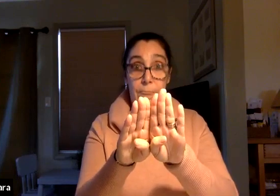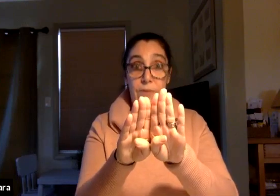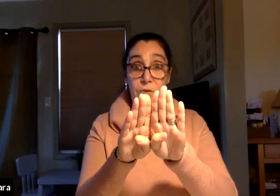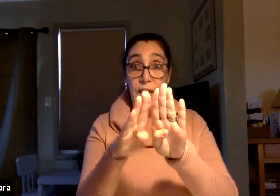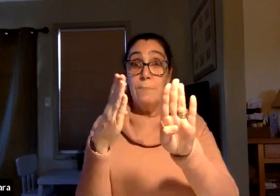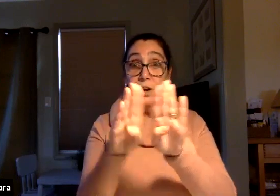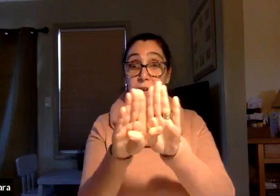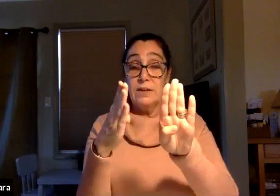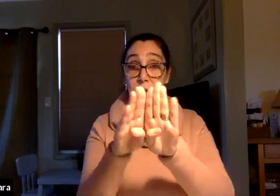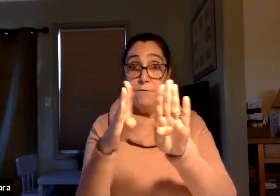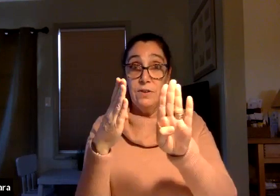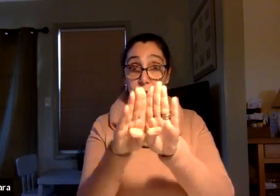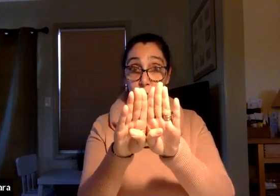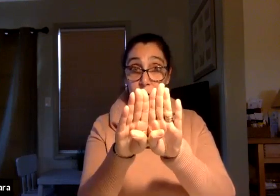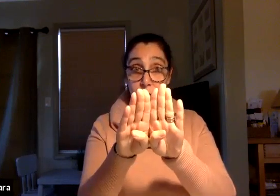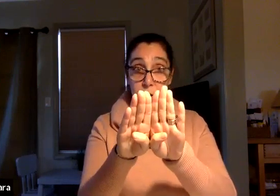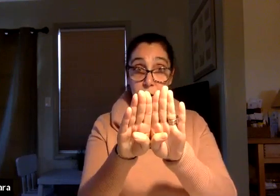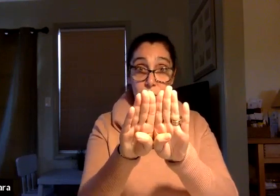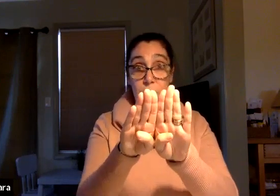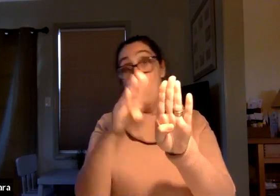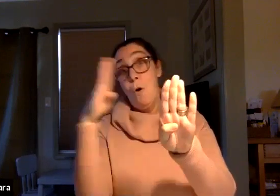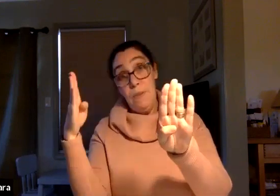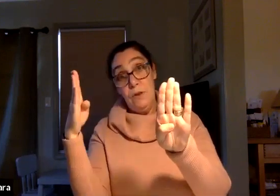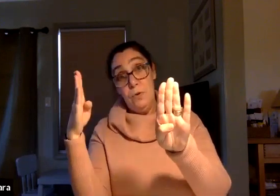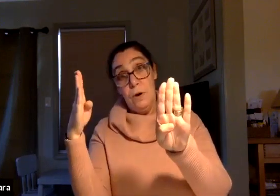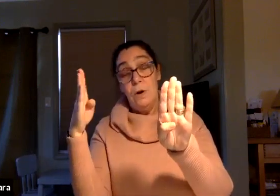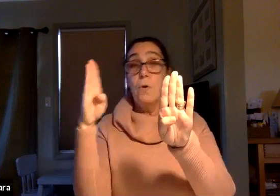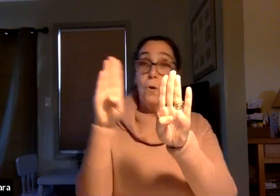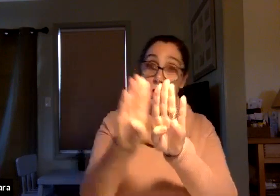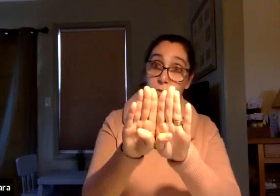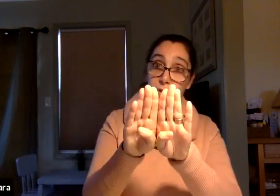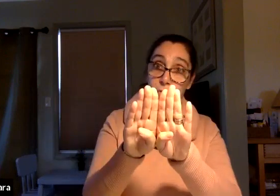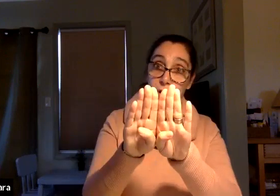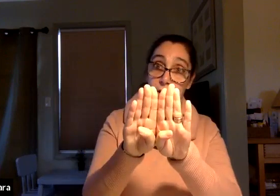So the object itself is a door. You can open the door or close the door.